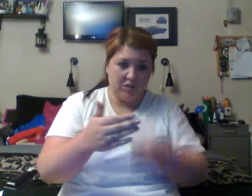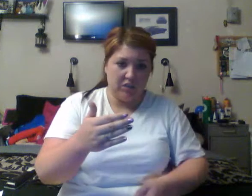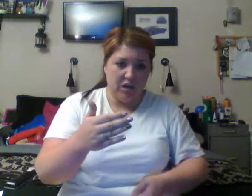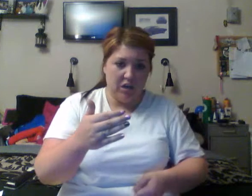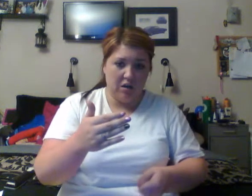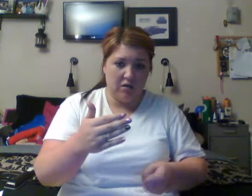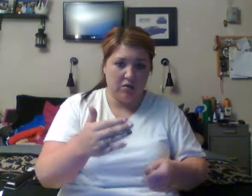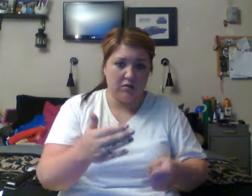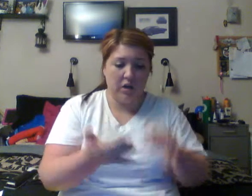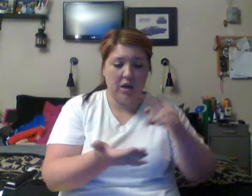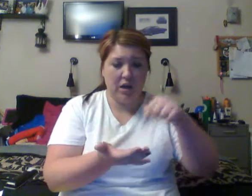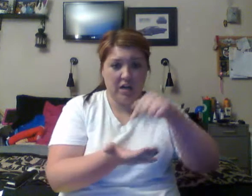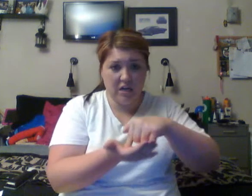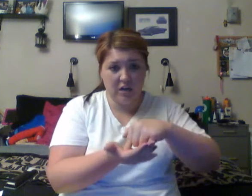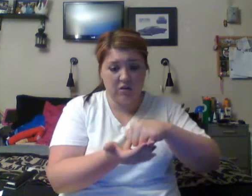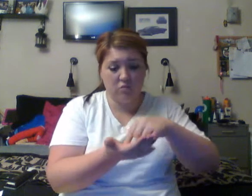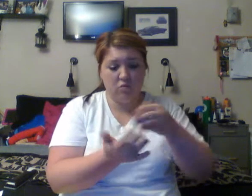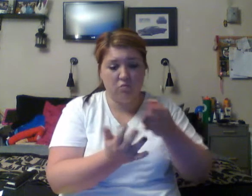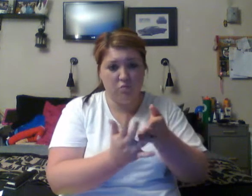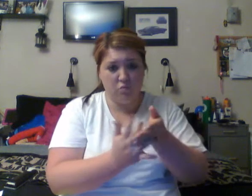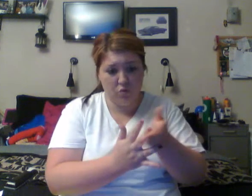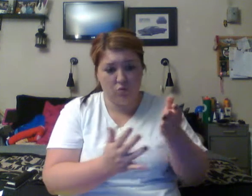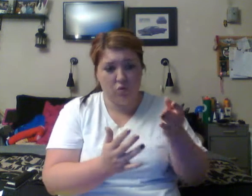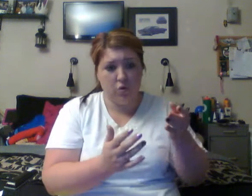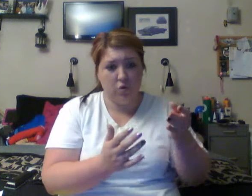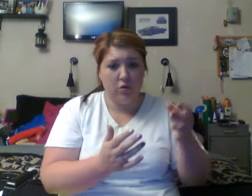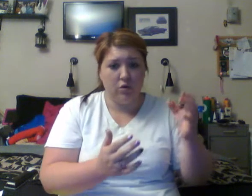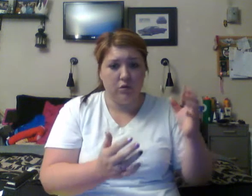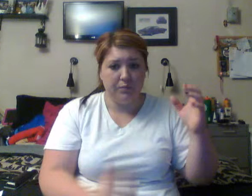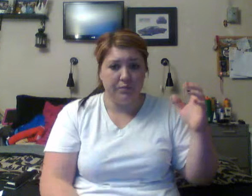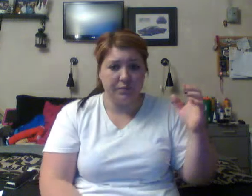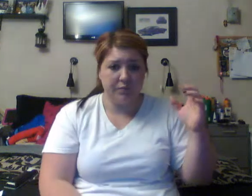go through on both sides. That's basically how you put a zipper in.